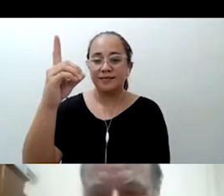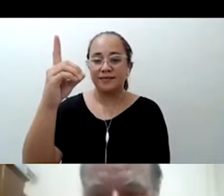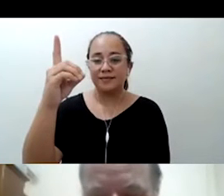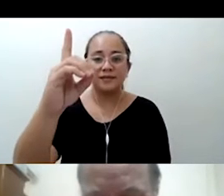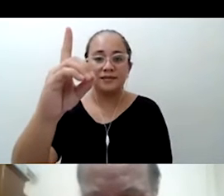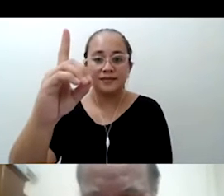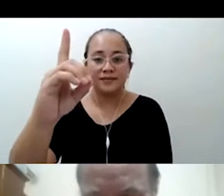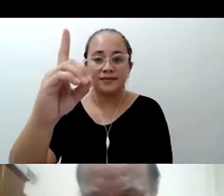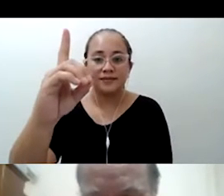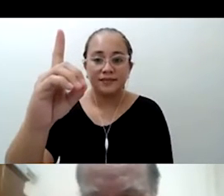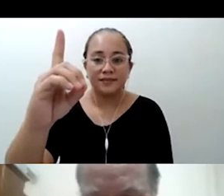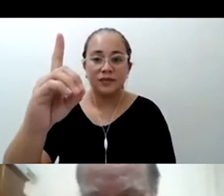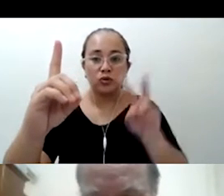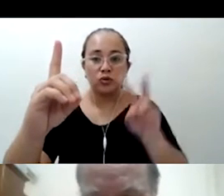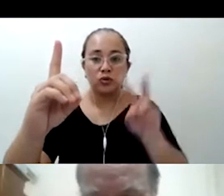yes.